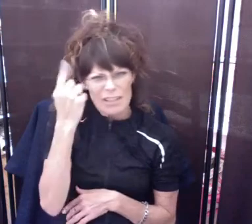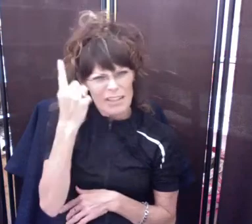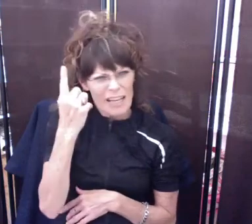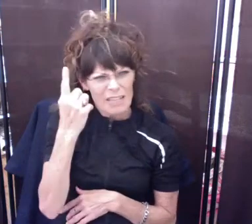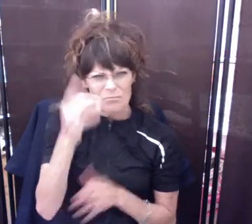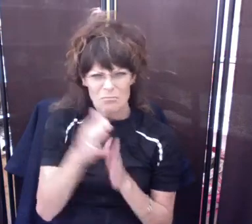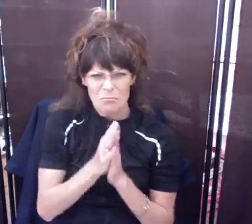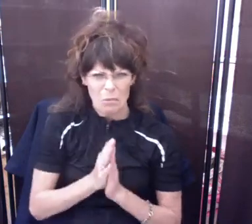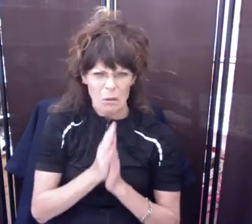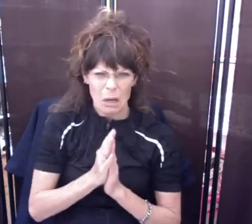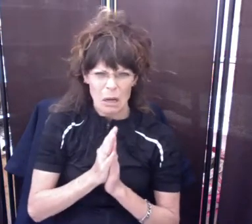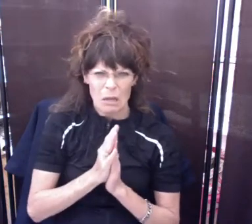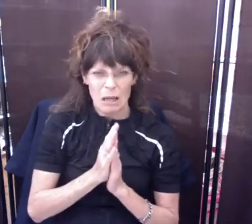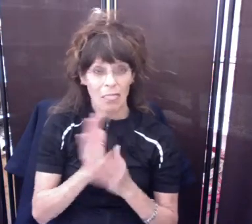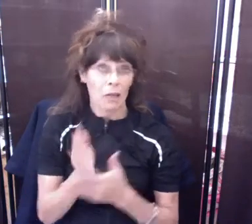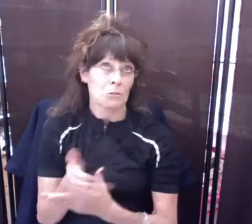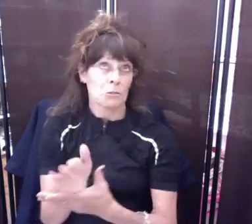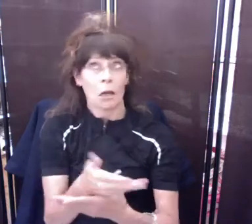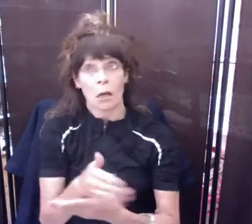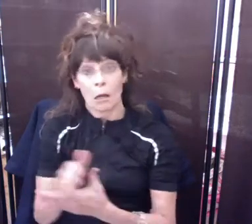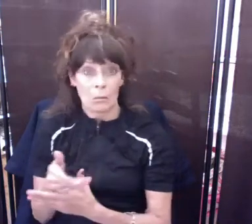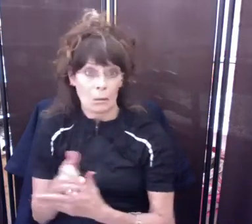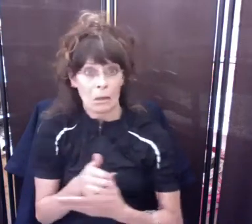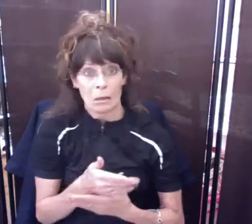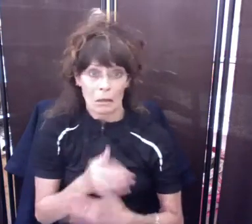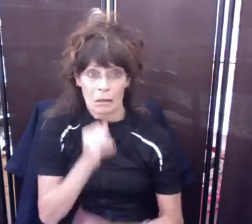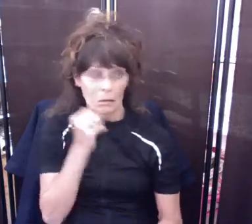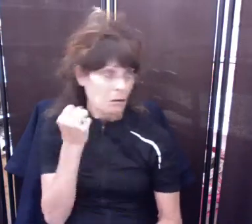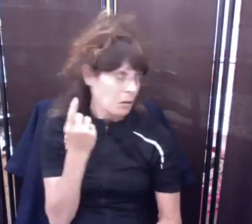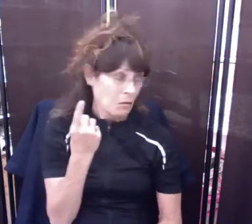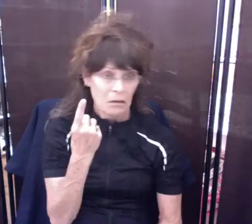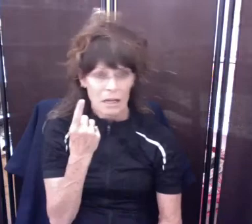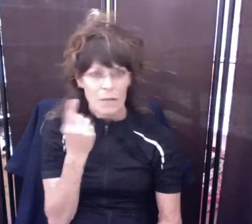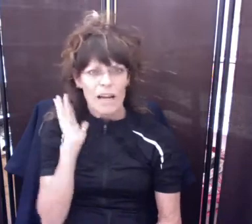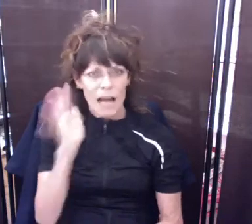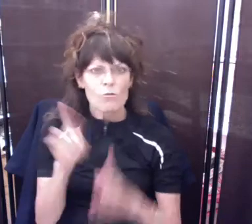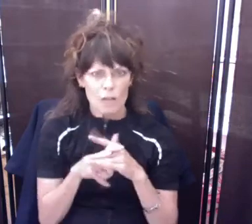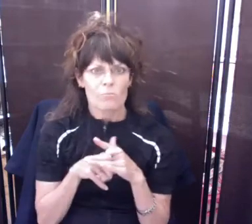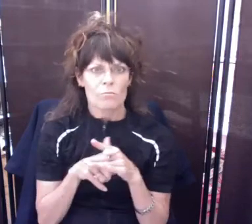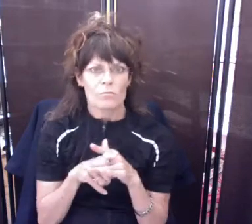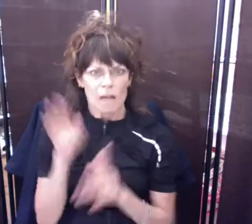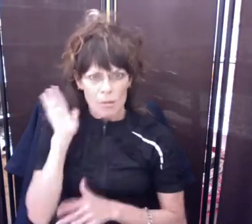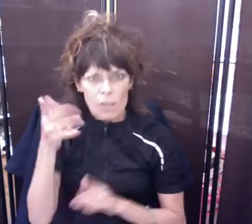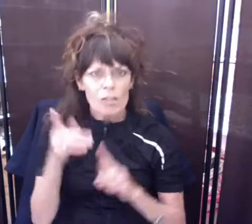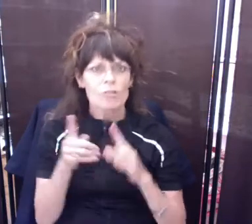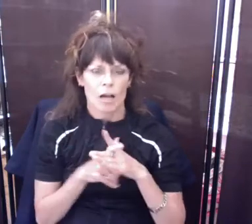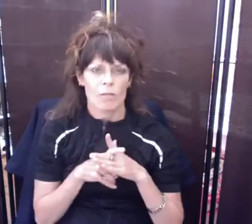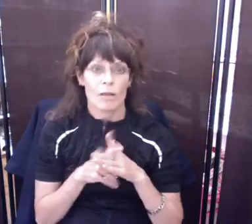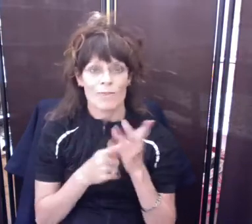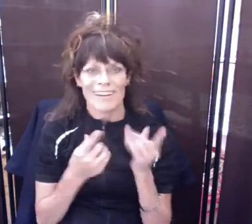all this sharing, and I don't understand any of this, but I'm coming, And what happened was, I'm on the